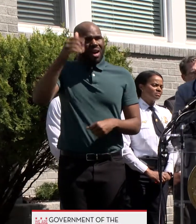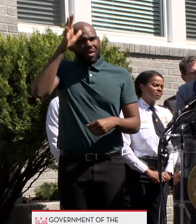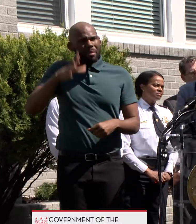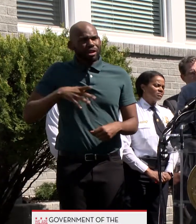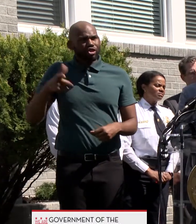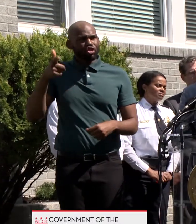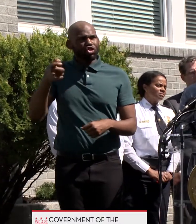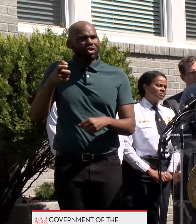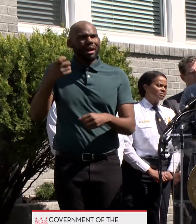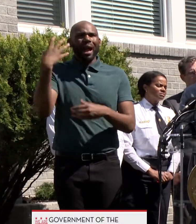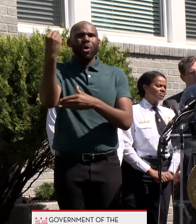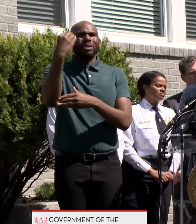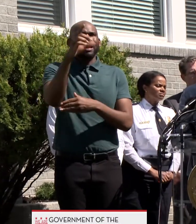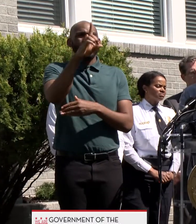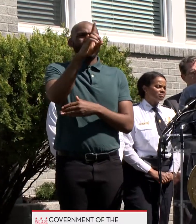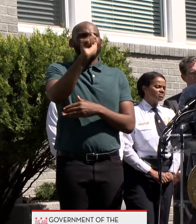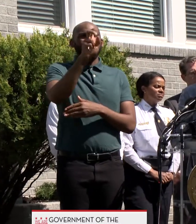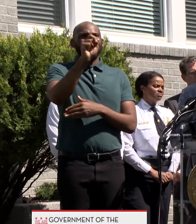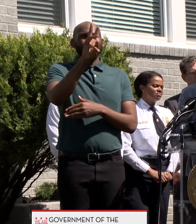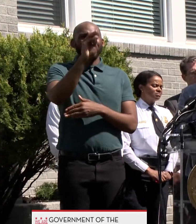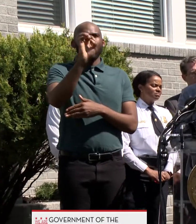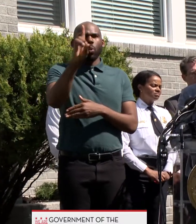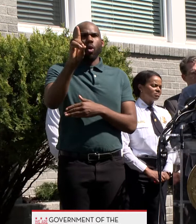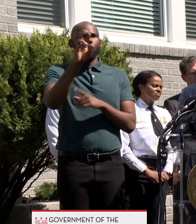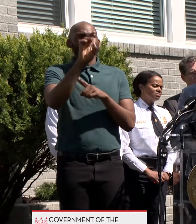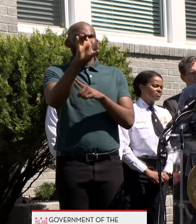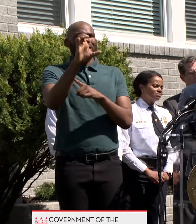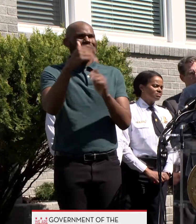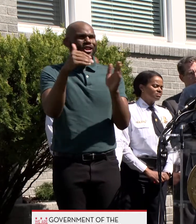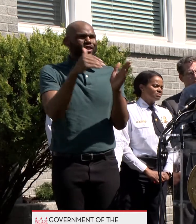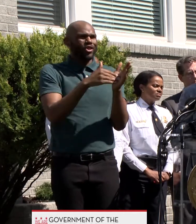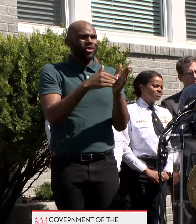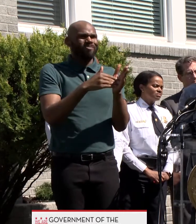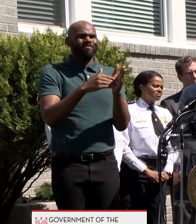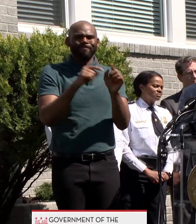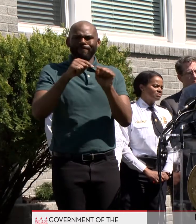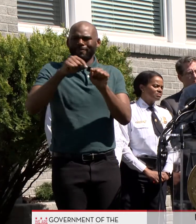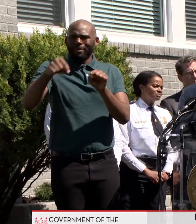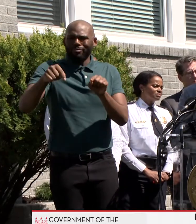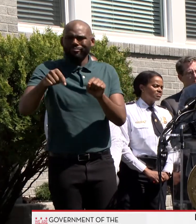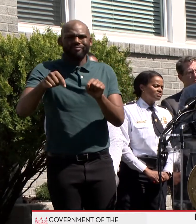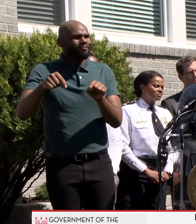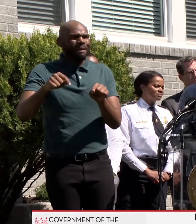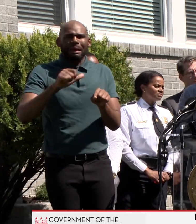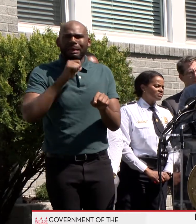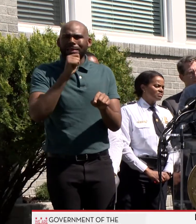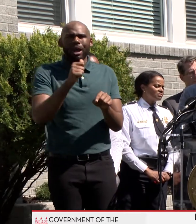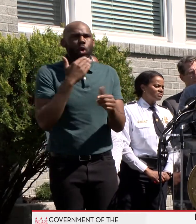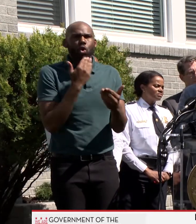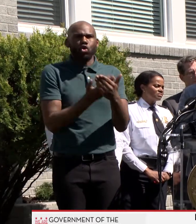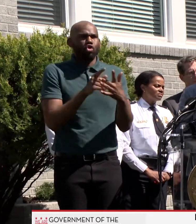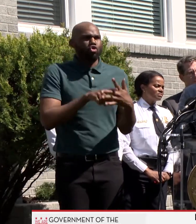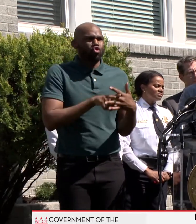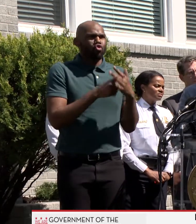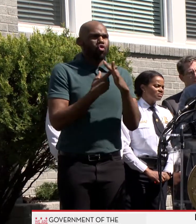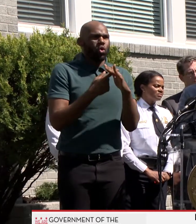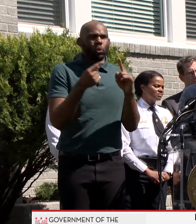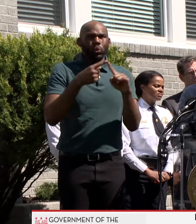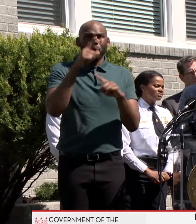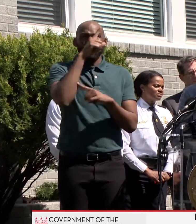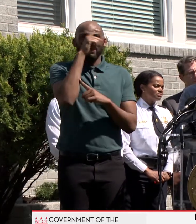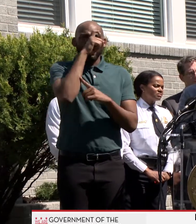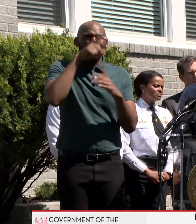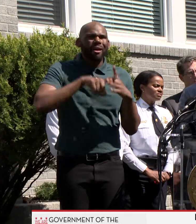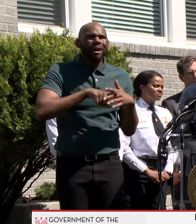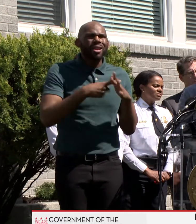the Deanwood Rec Center not too far away from where we stand. This is not a good start to a summer